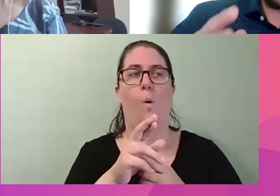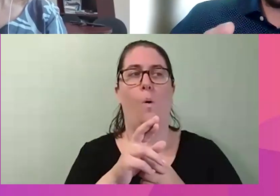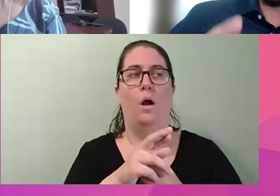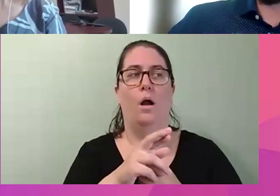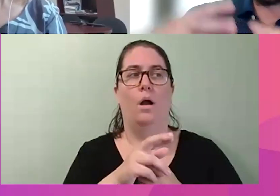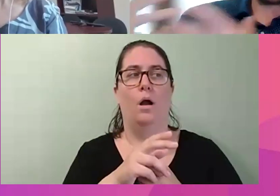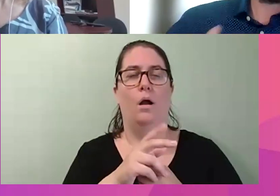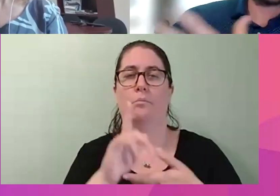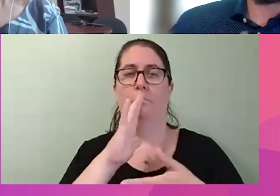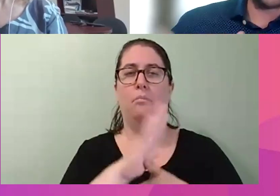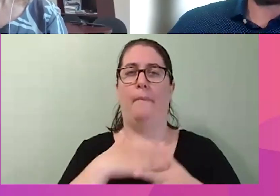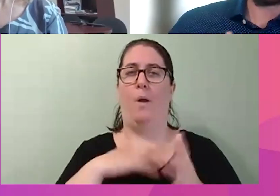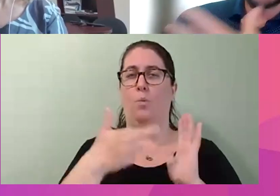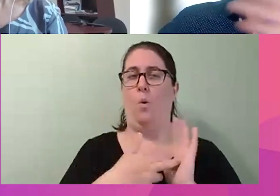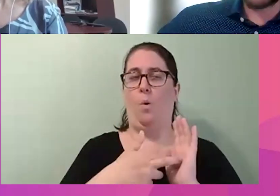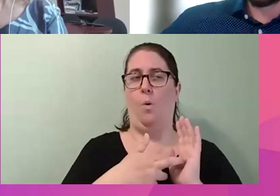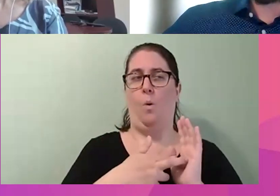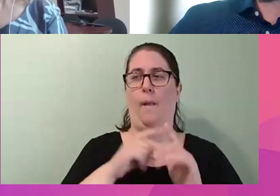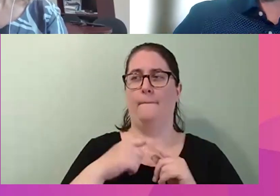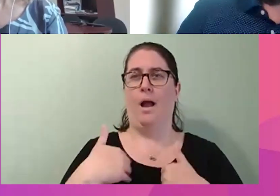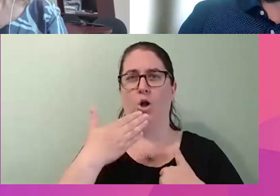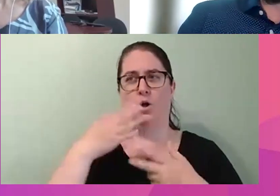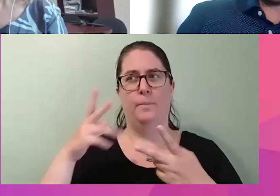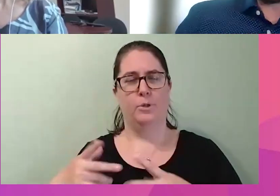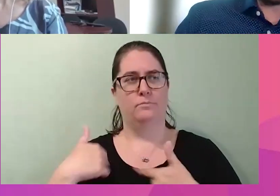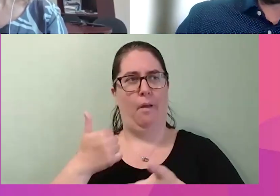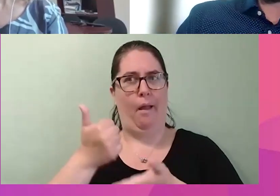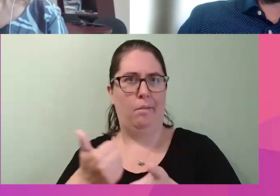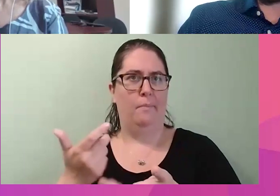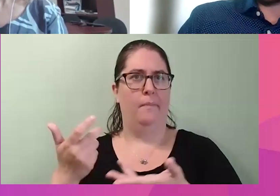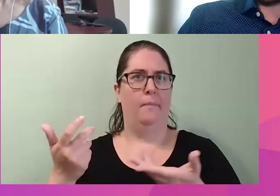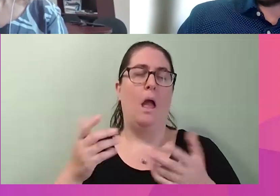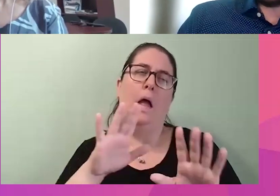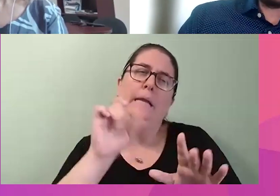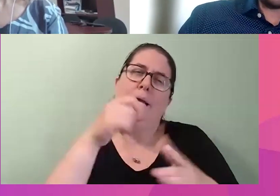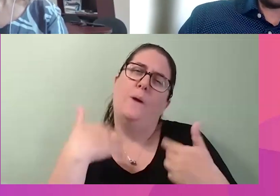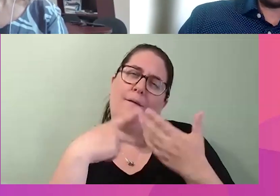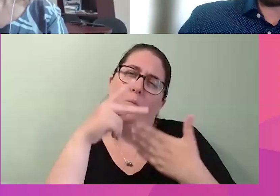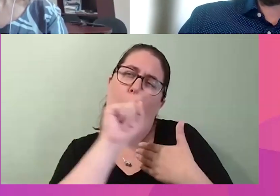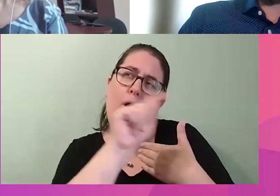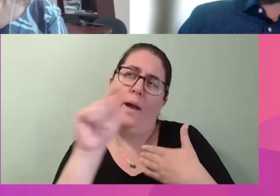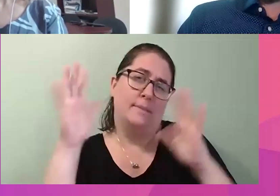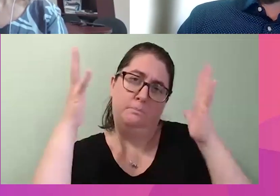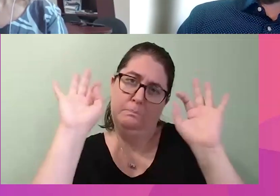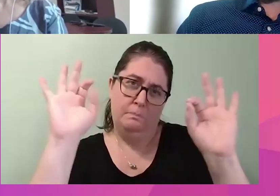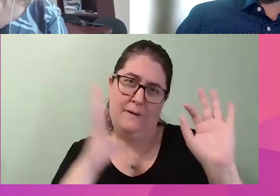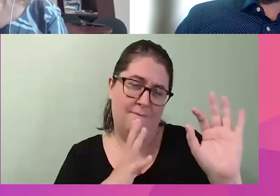really a part of their core role, but they're doing because they're good people, and and certainly there are some programs out there that are doing amazing work as